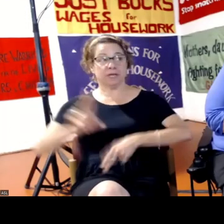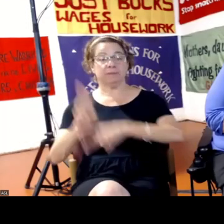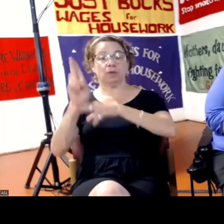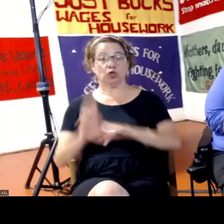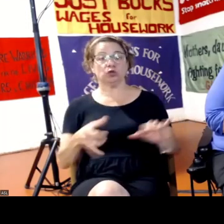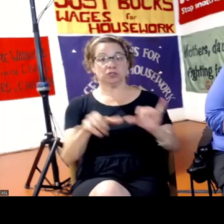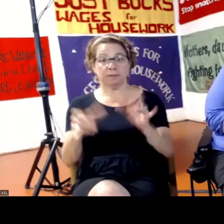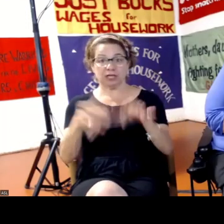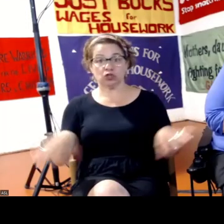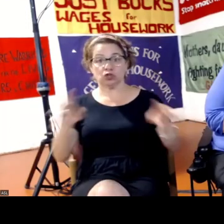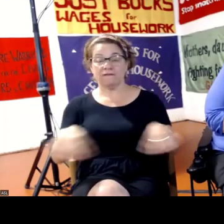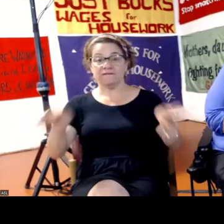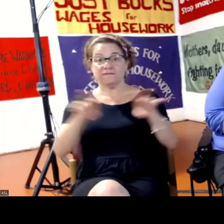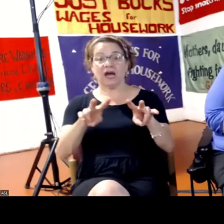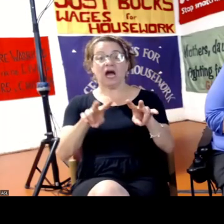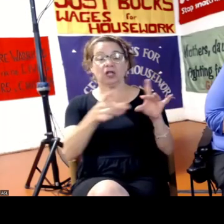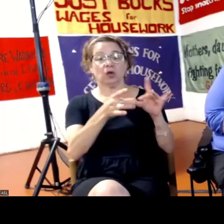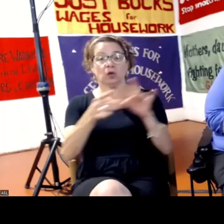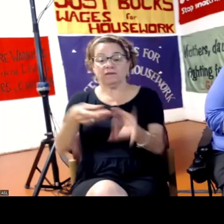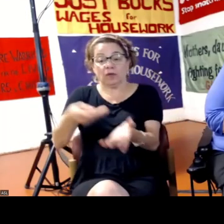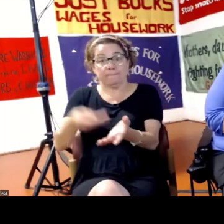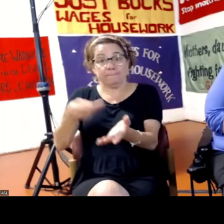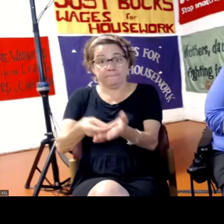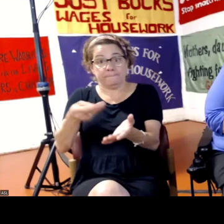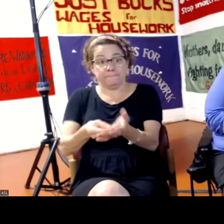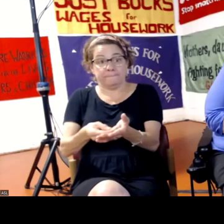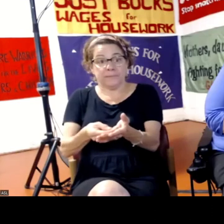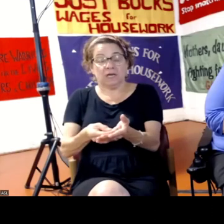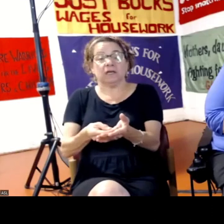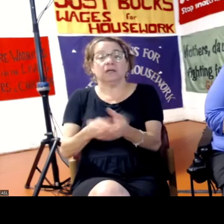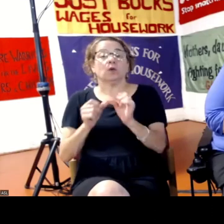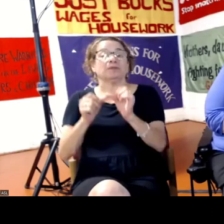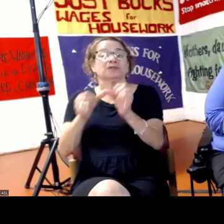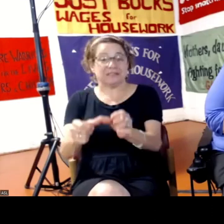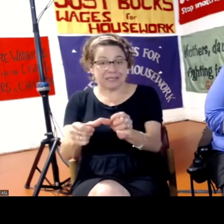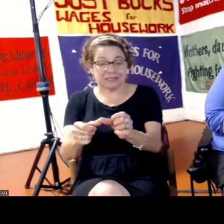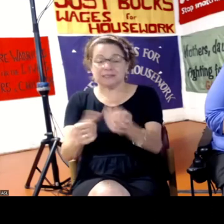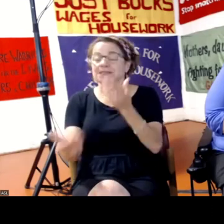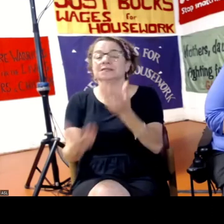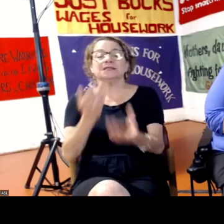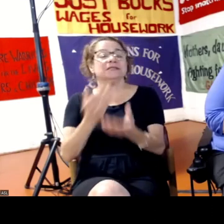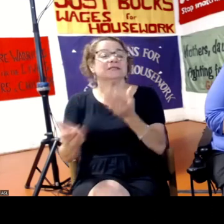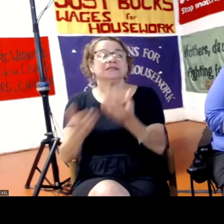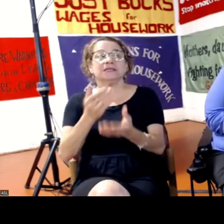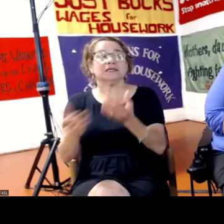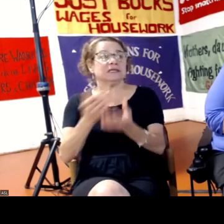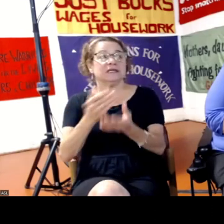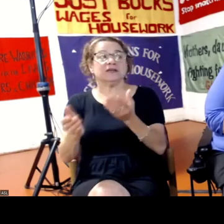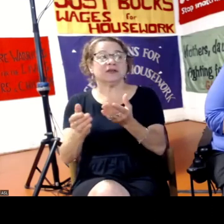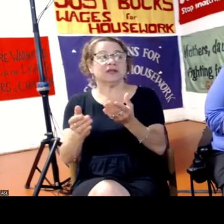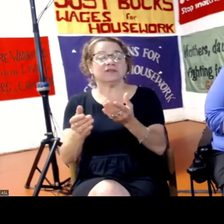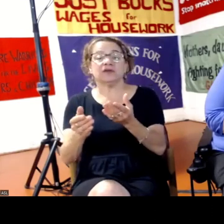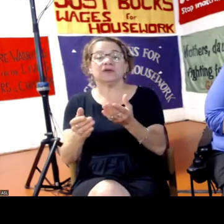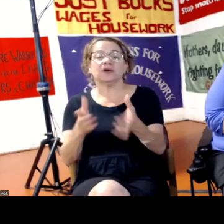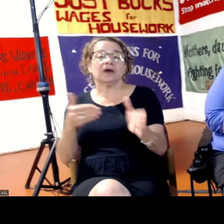measure values in terms of money will persist, even against the evidence of their own